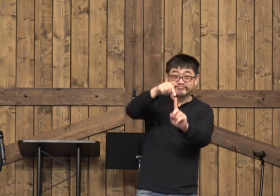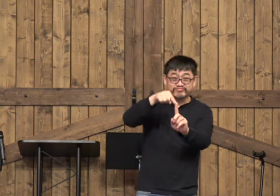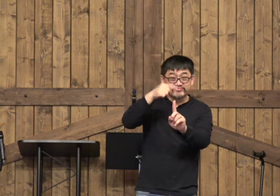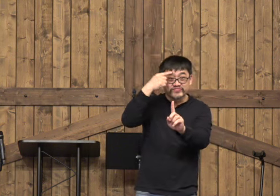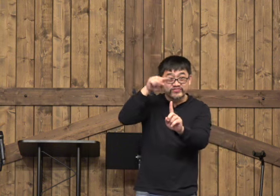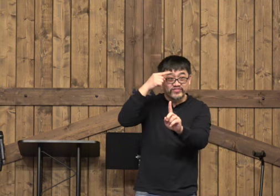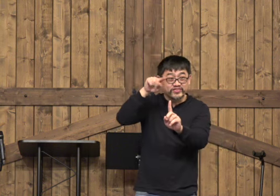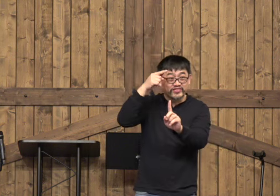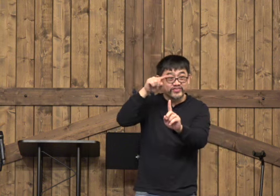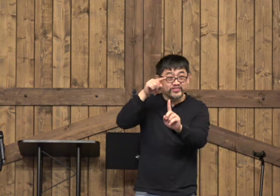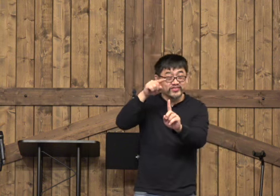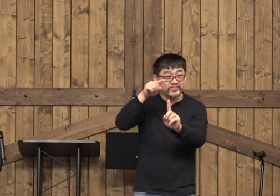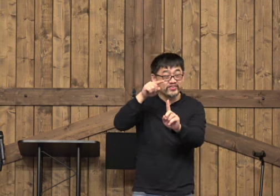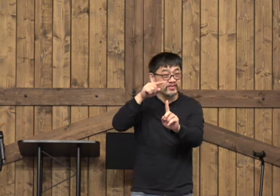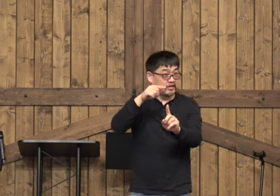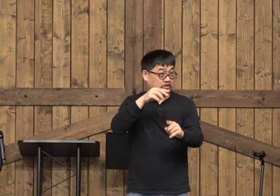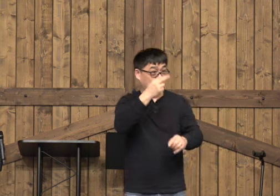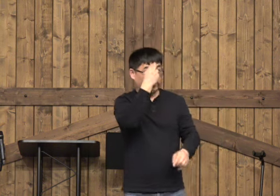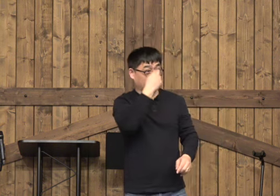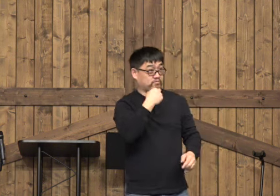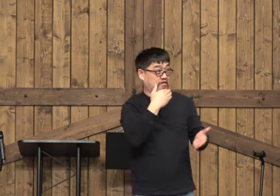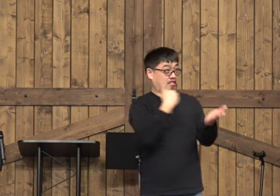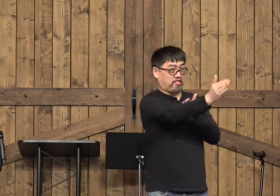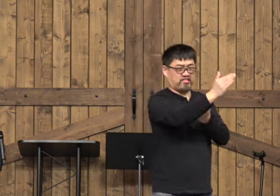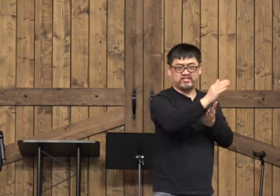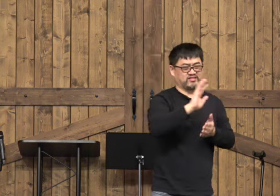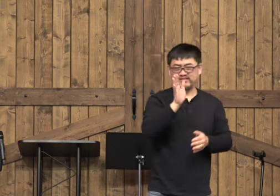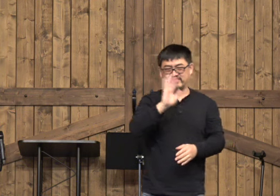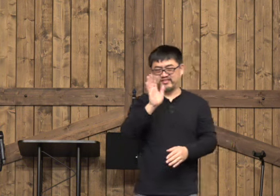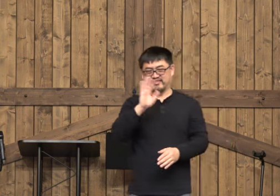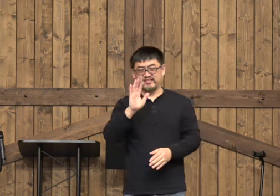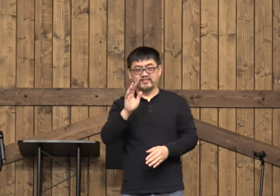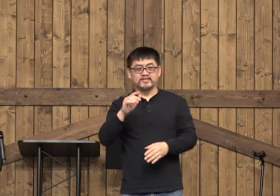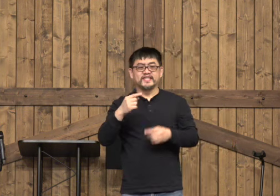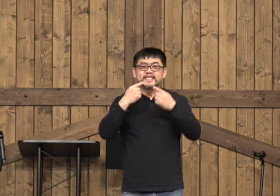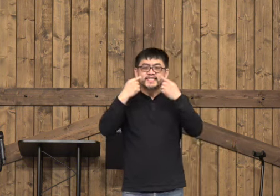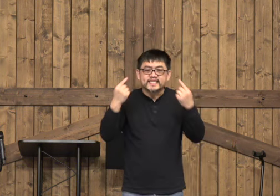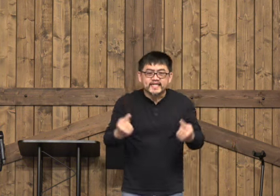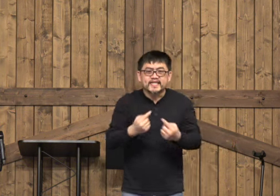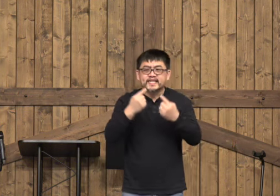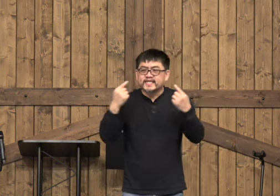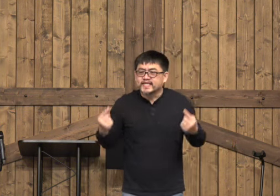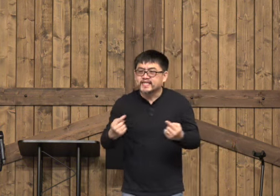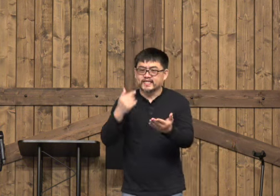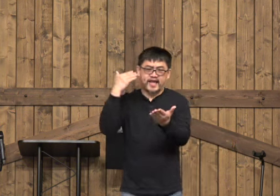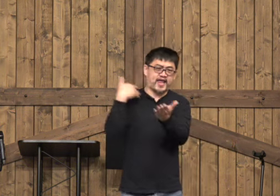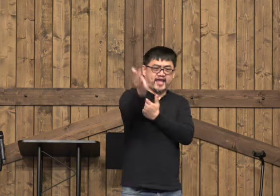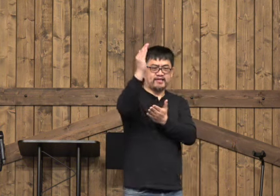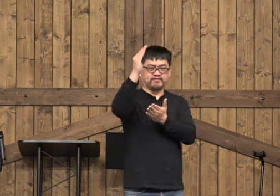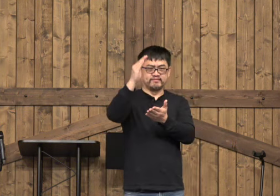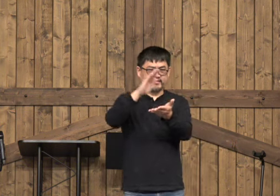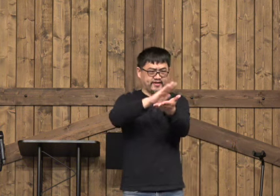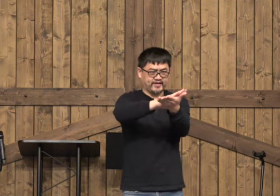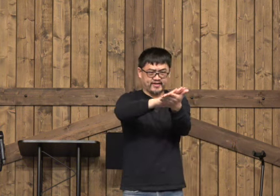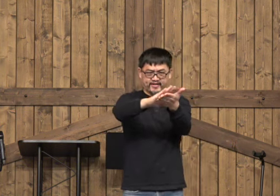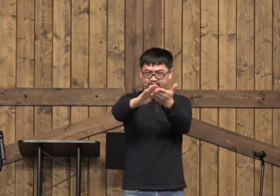So Jesus was in heaven. And he had come down to the earth. But the Romans did not accept it. He wasn't there to